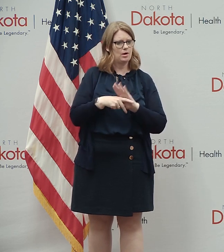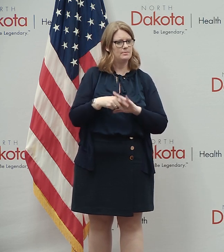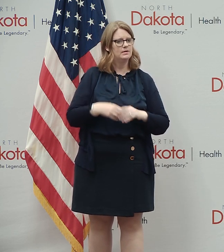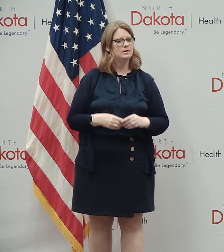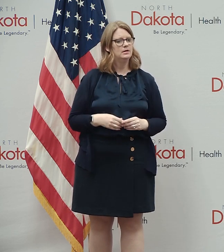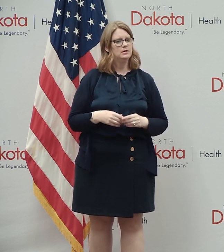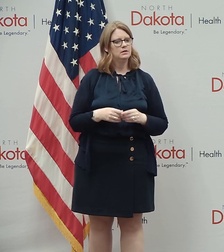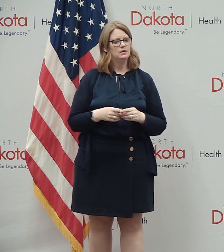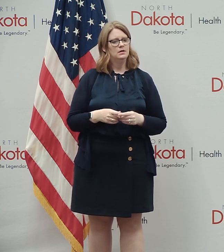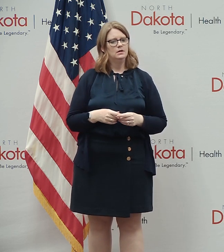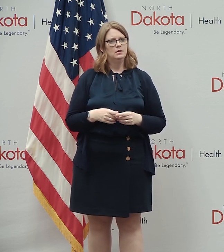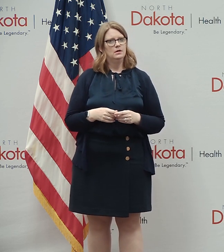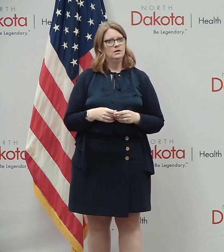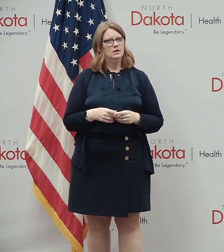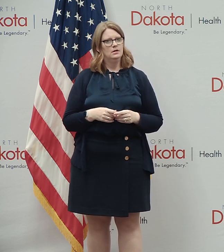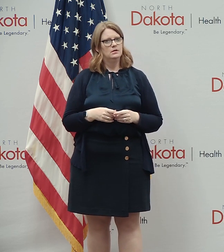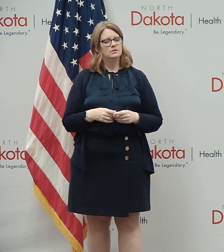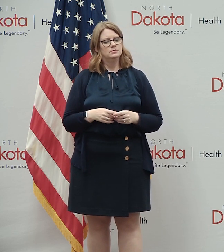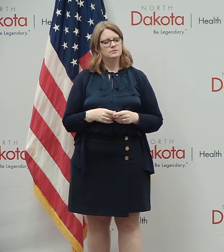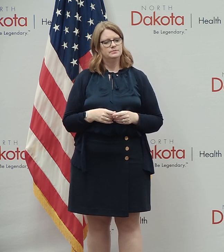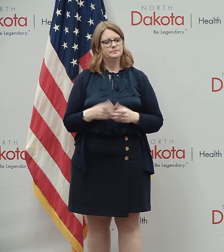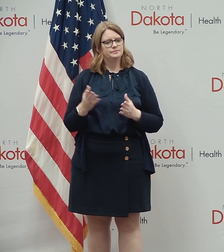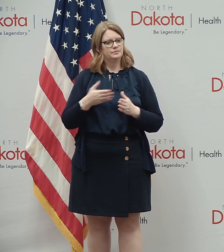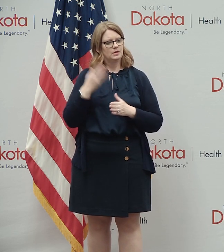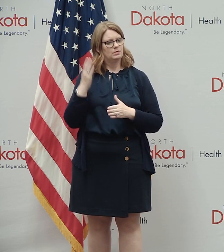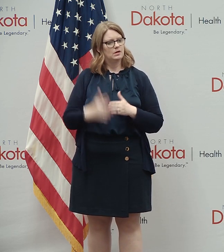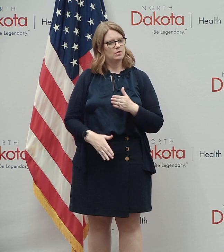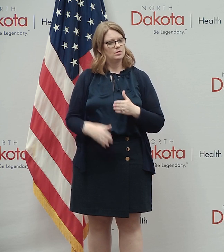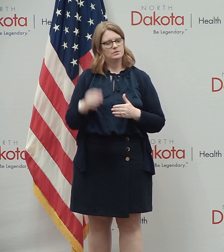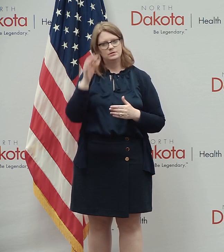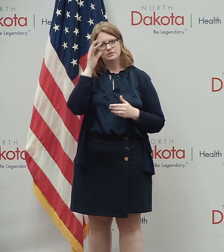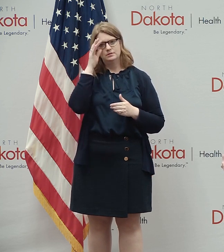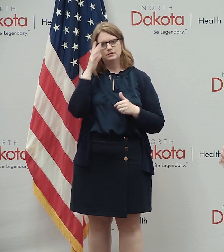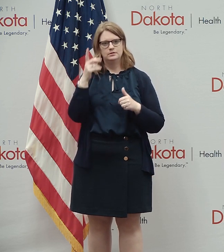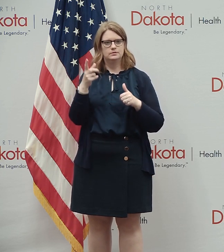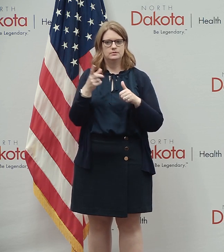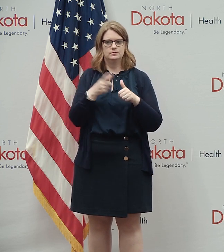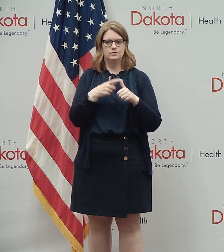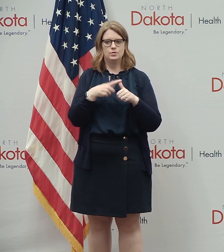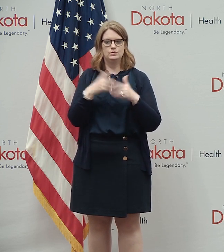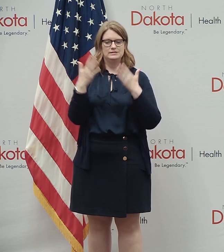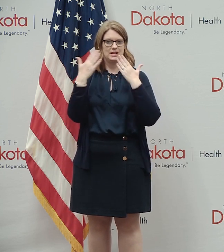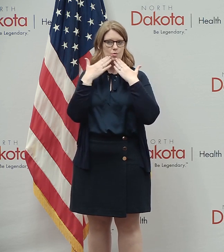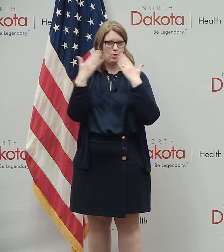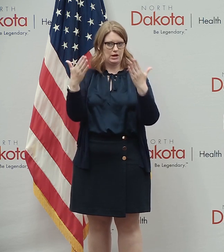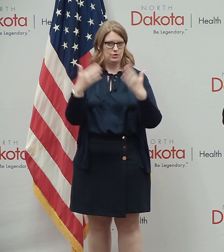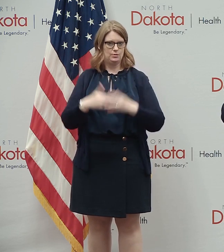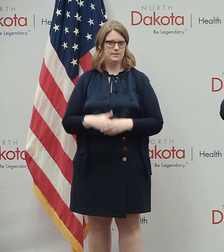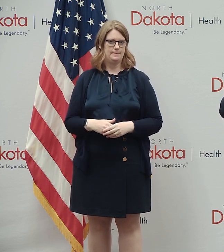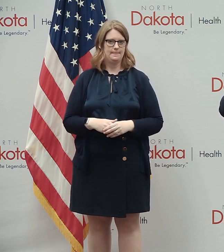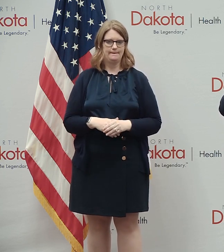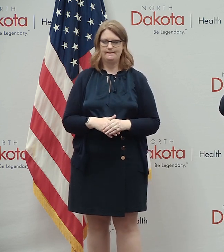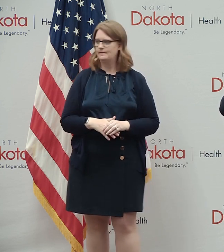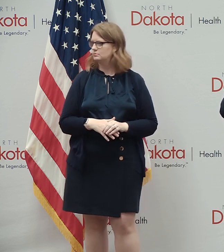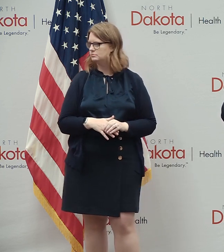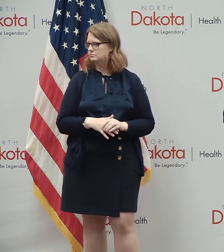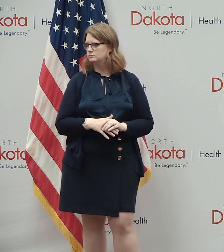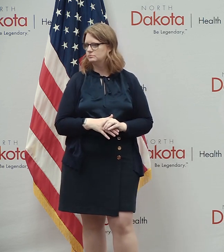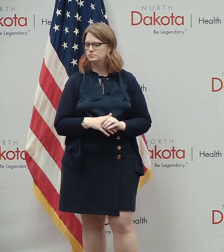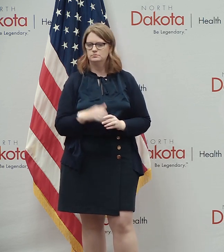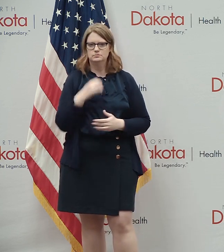And as we close on a couple of topics, first is on gratitude.